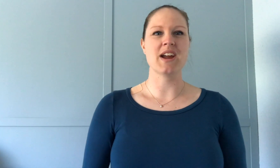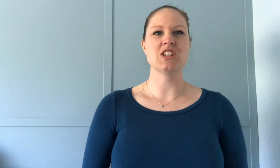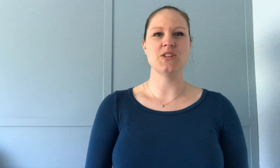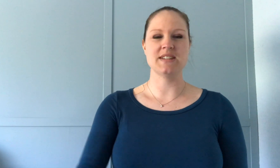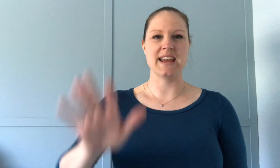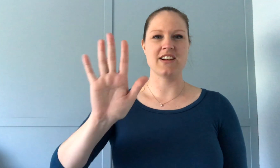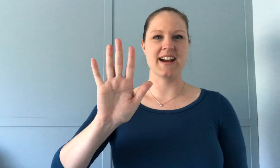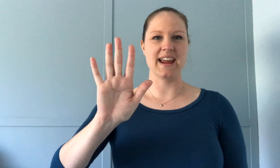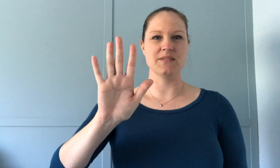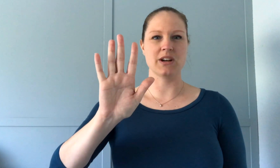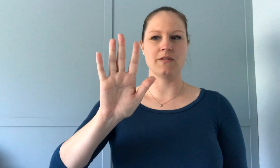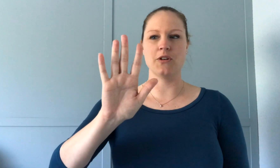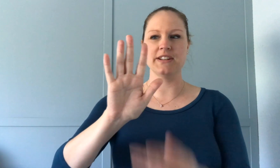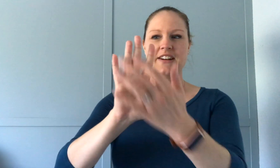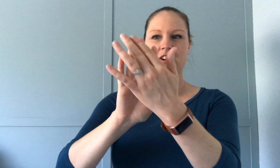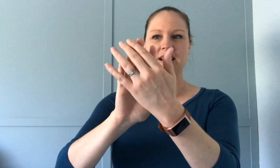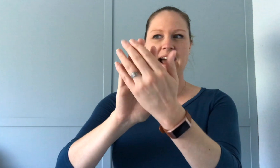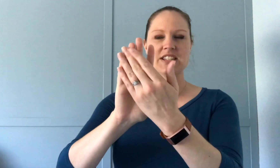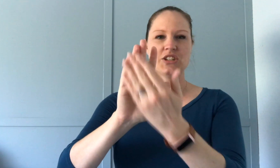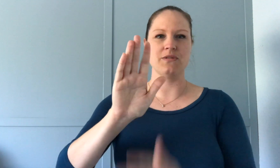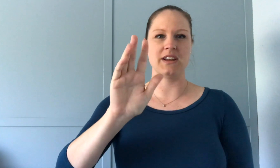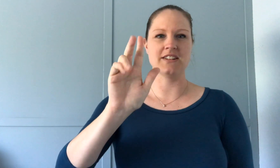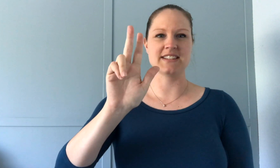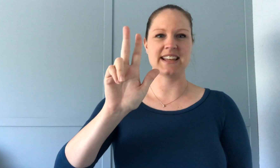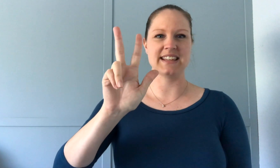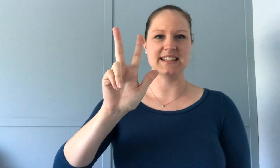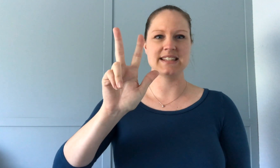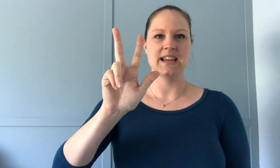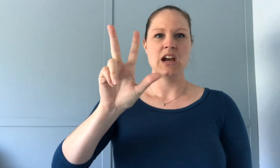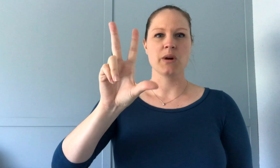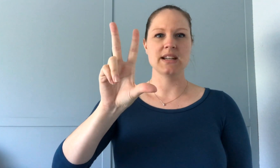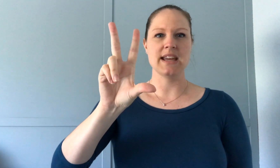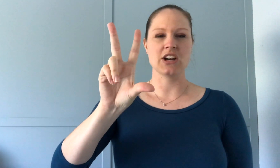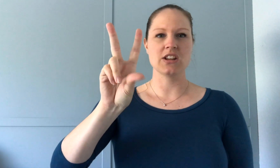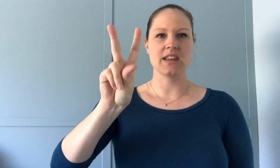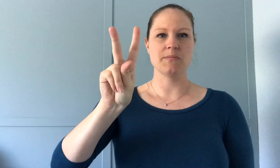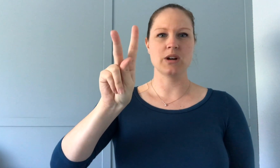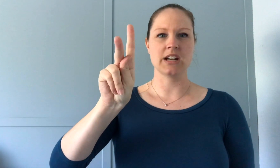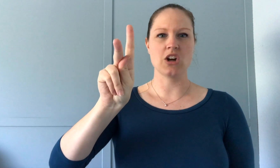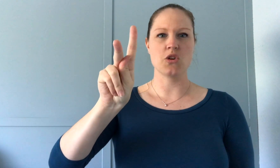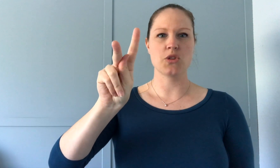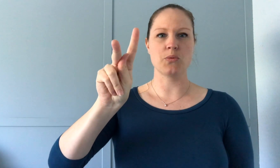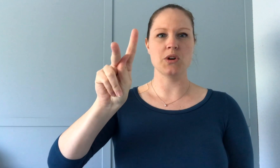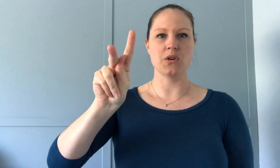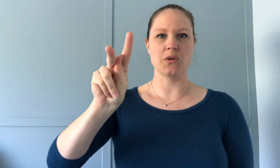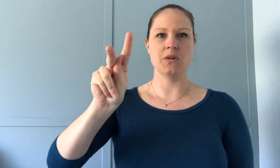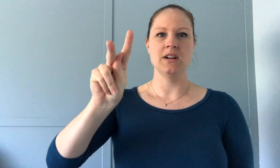going to take our hand, we're going to fold down our last two fingers like this. We're going to take our thumb, we're going to go through